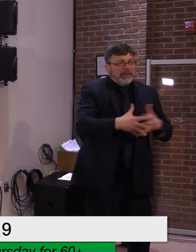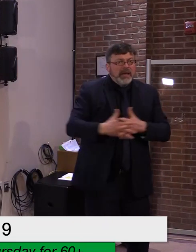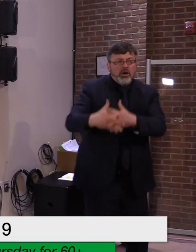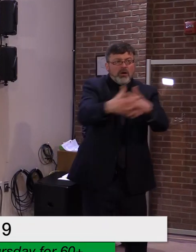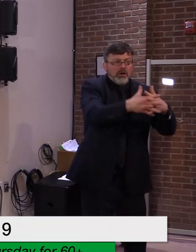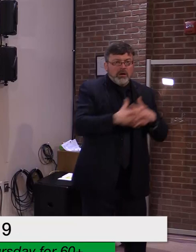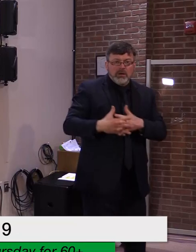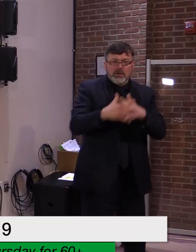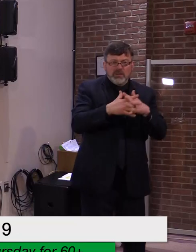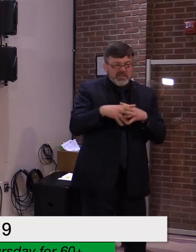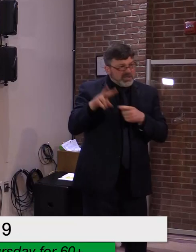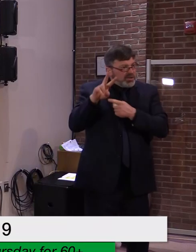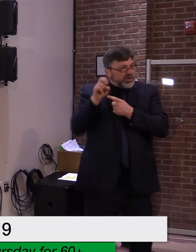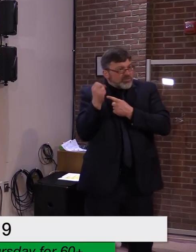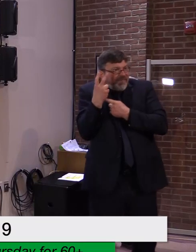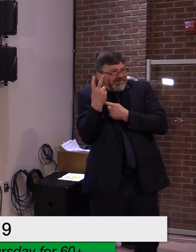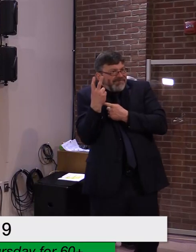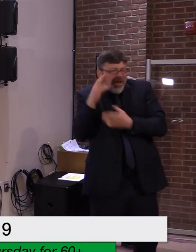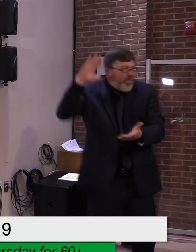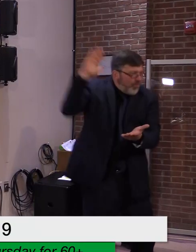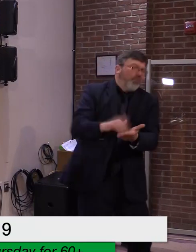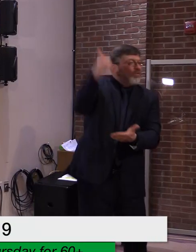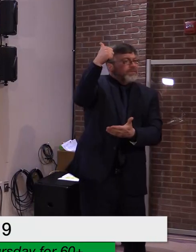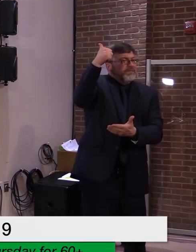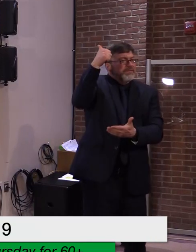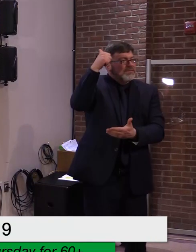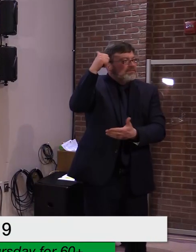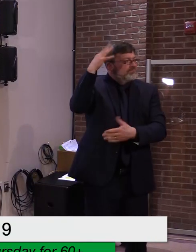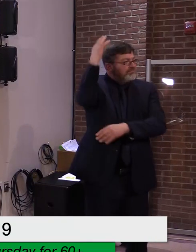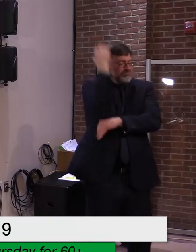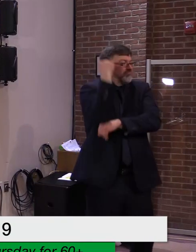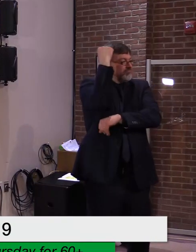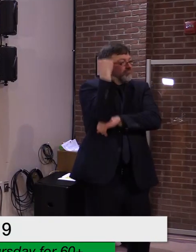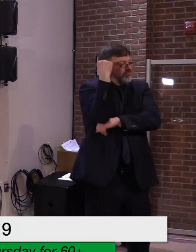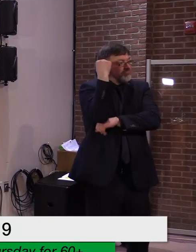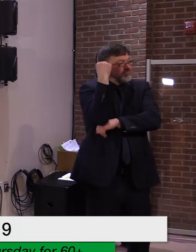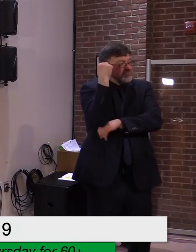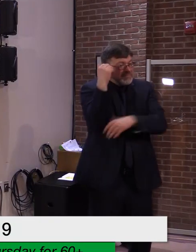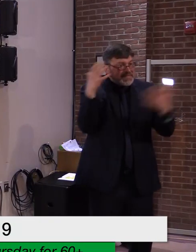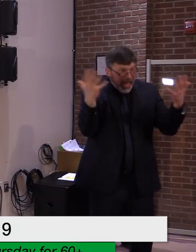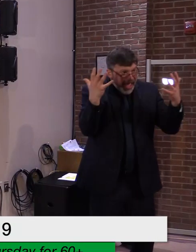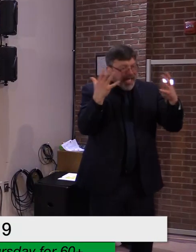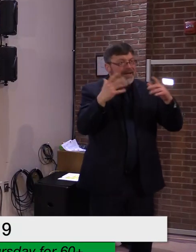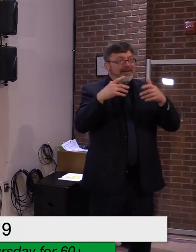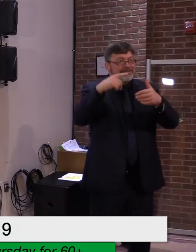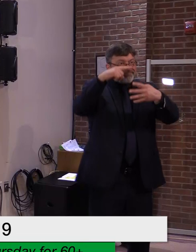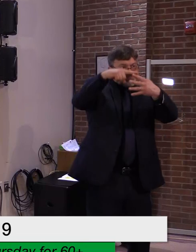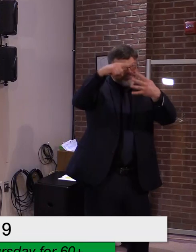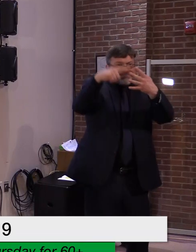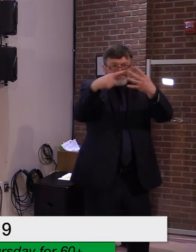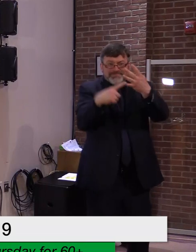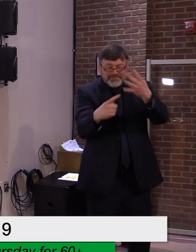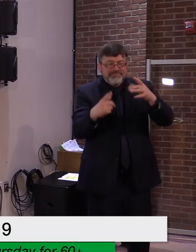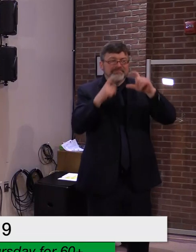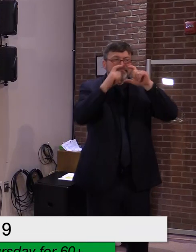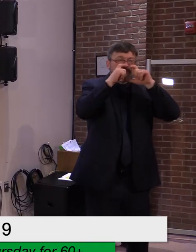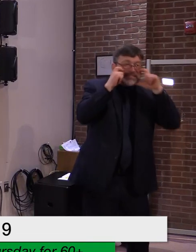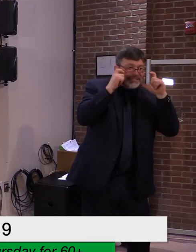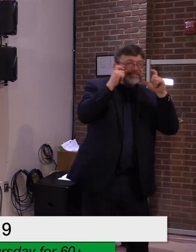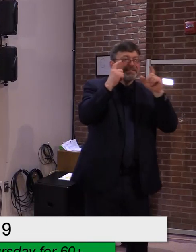remain vigilant and follow the health guidance. Because if we do, we're going to be in a far